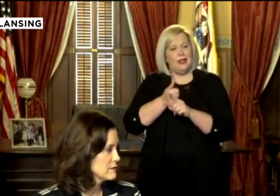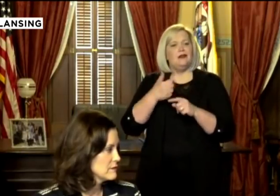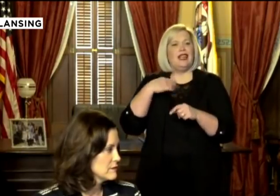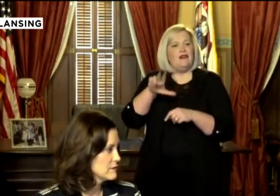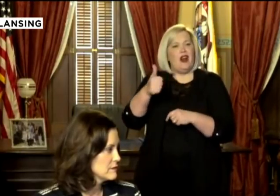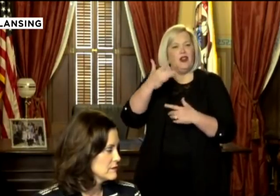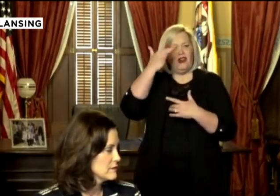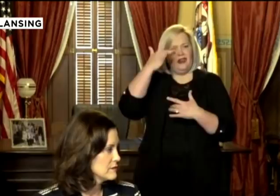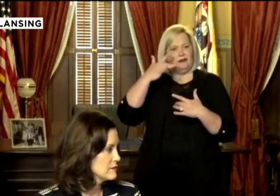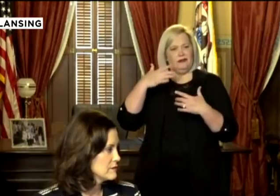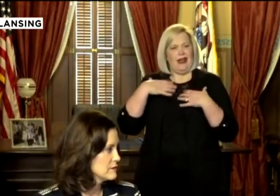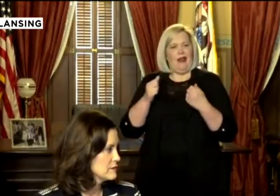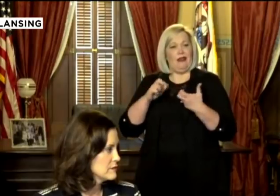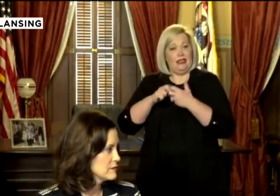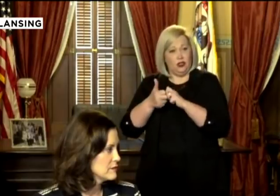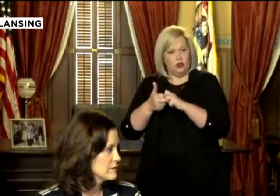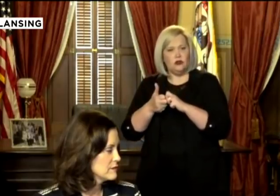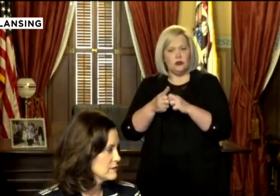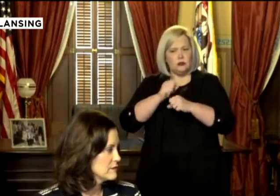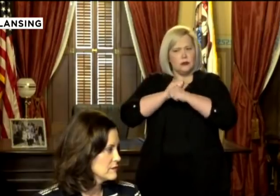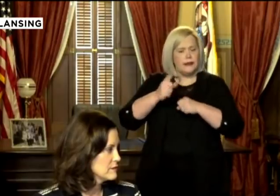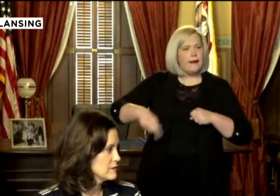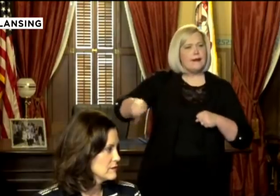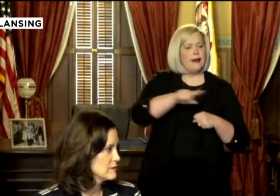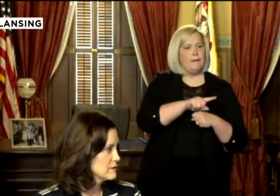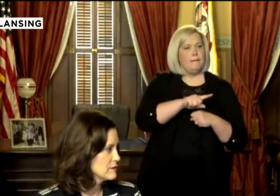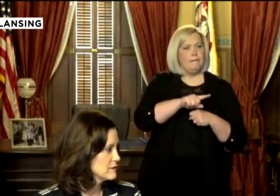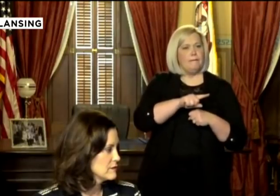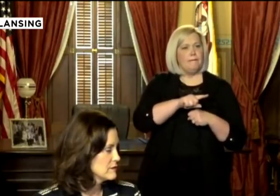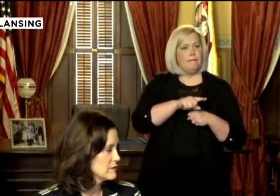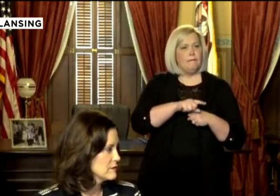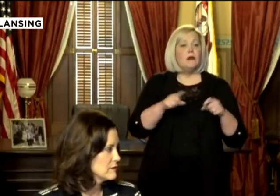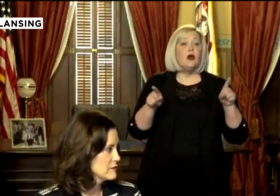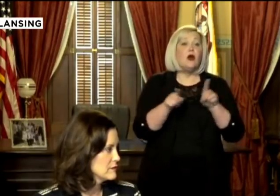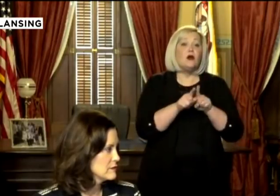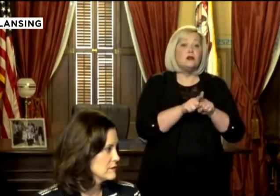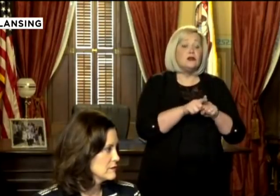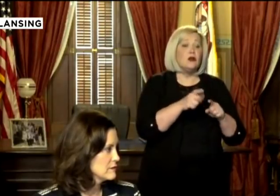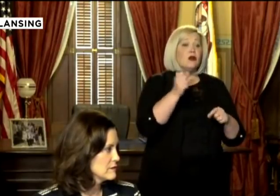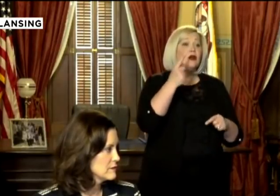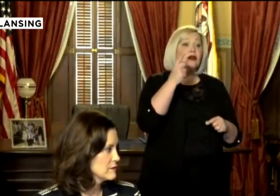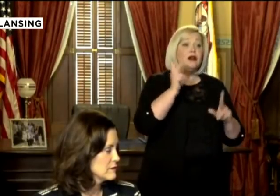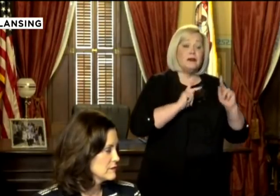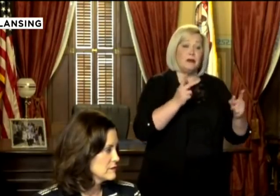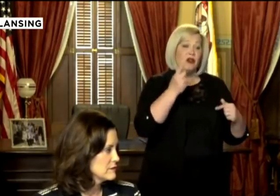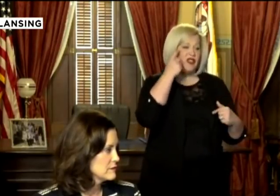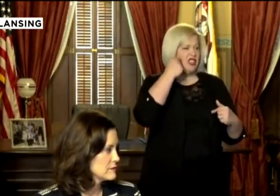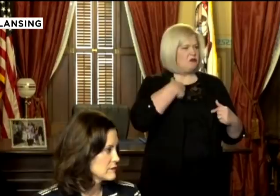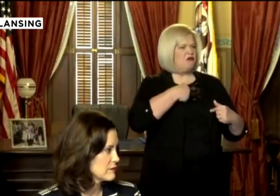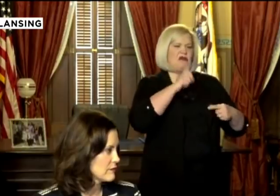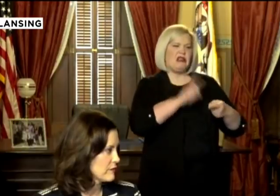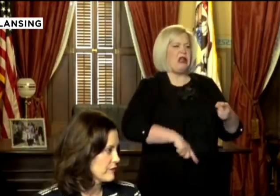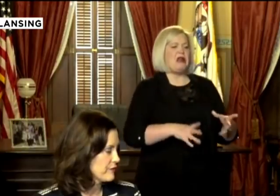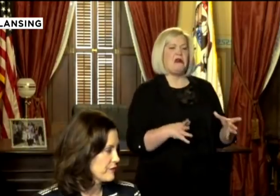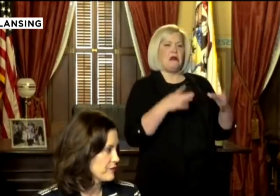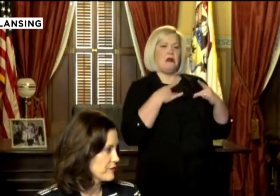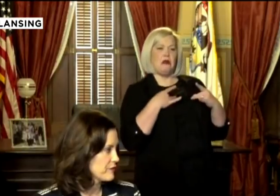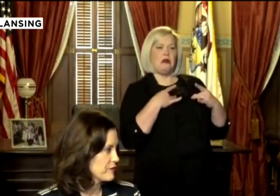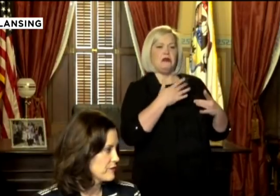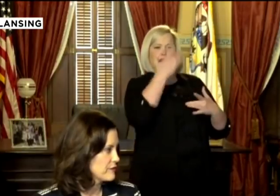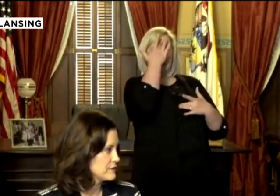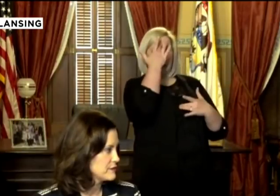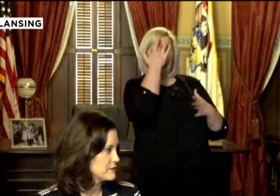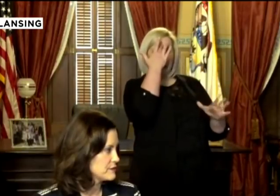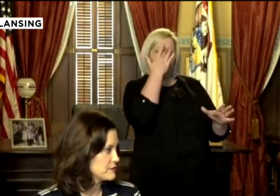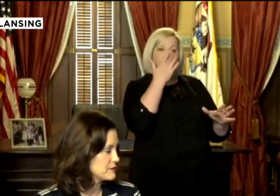conditions. We also have to understand that no one is immune. There are people who are young, there are people who do not have underlying